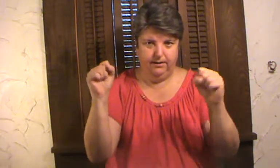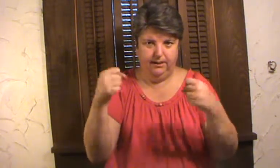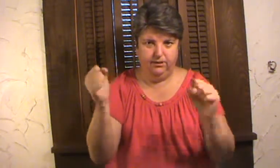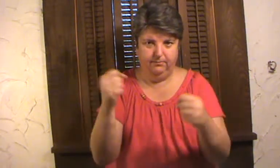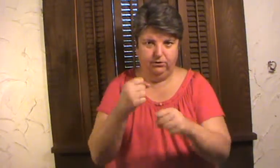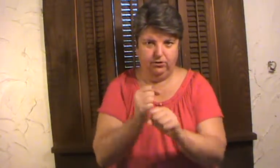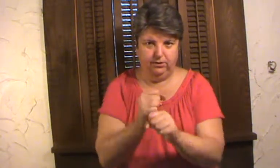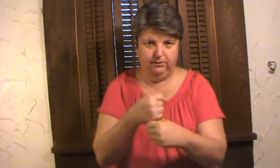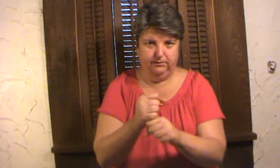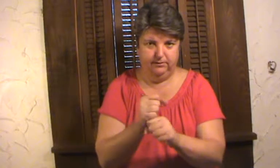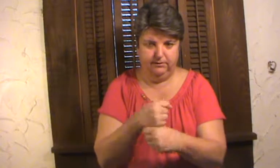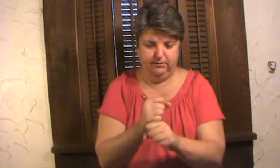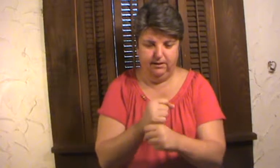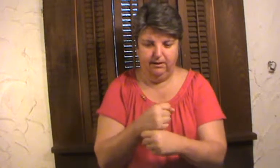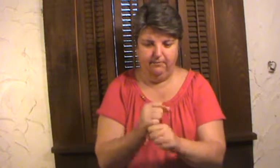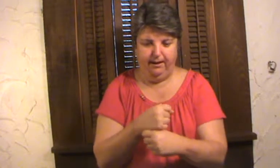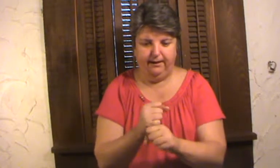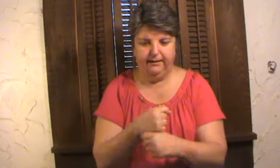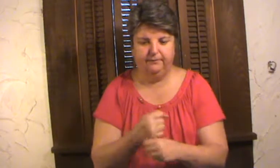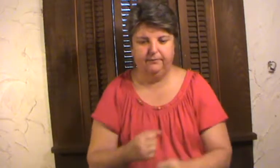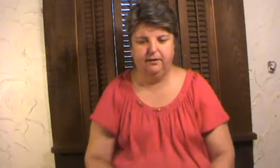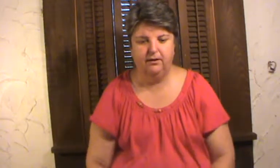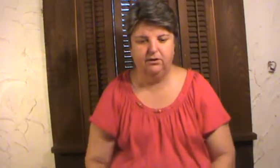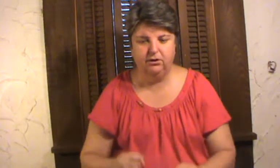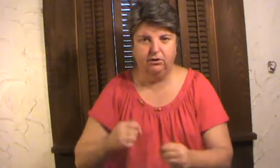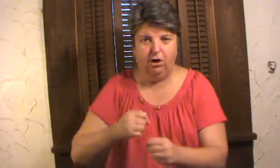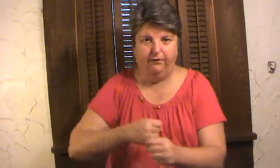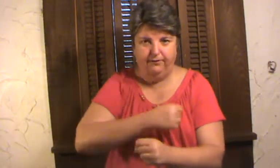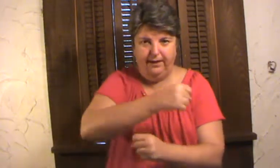that's your motion. Make. So coffee,